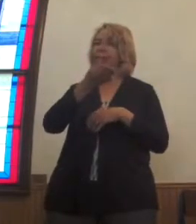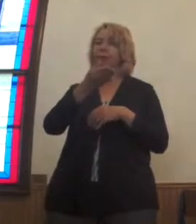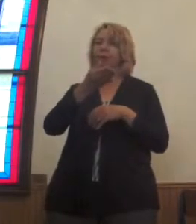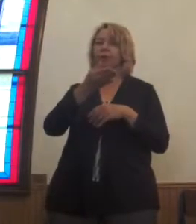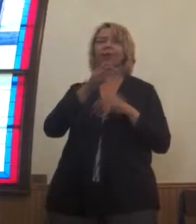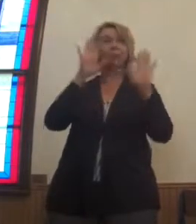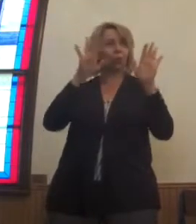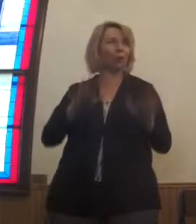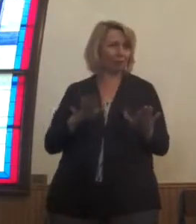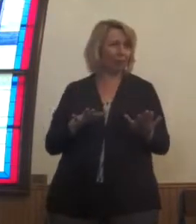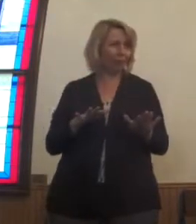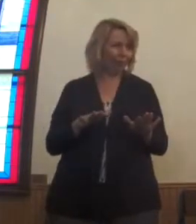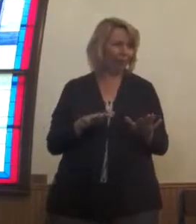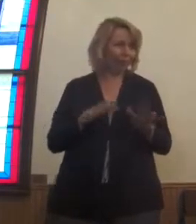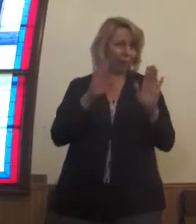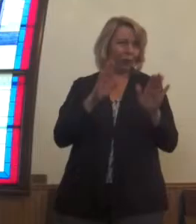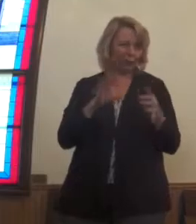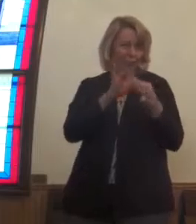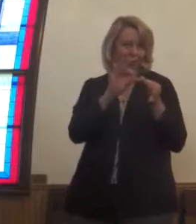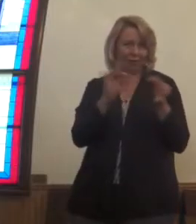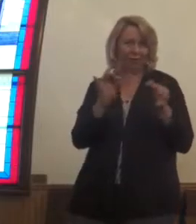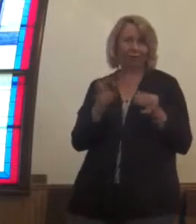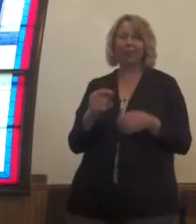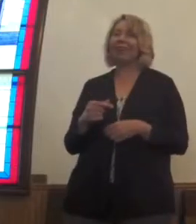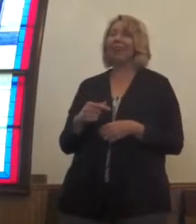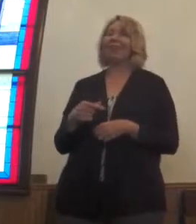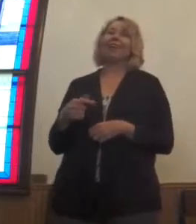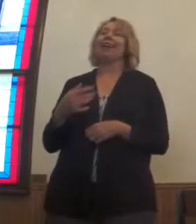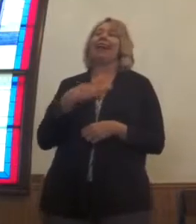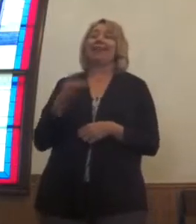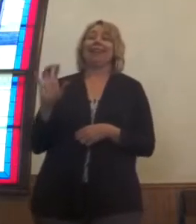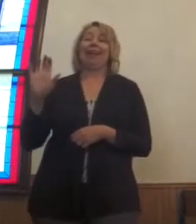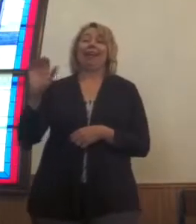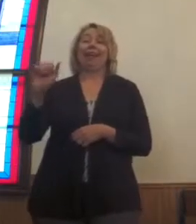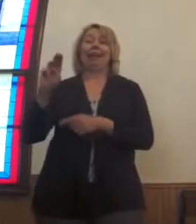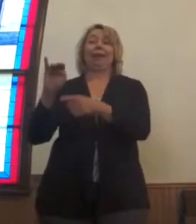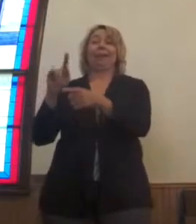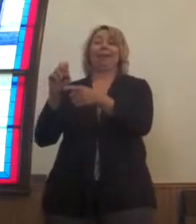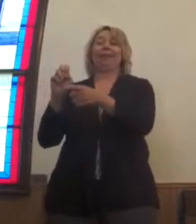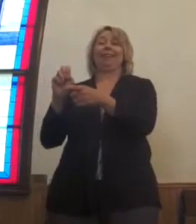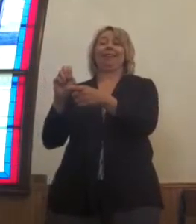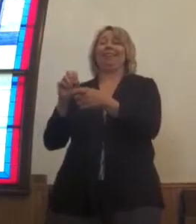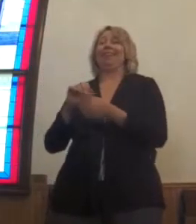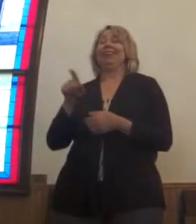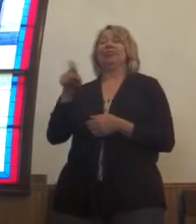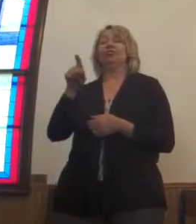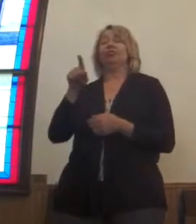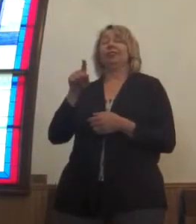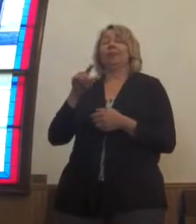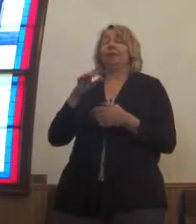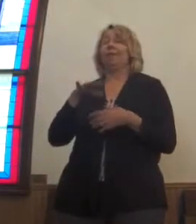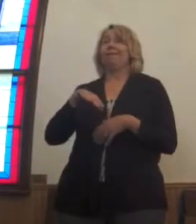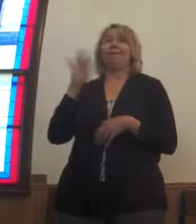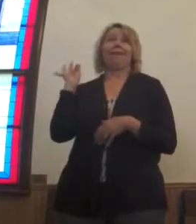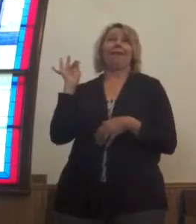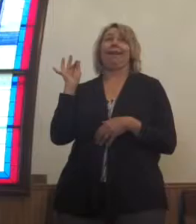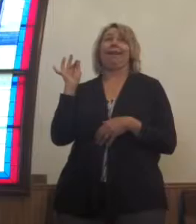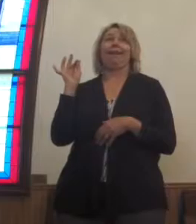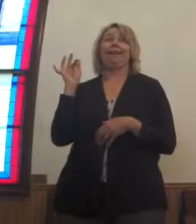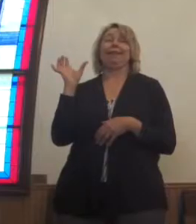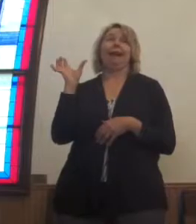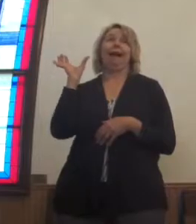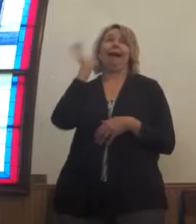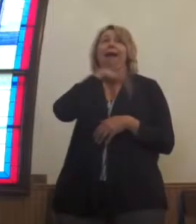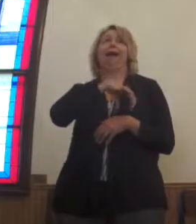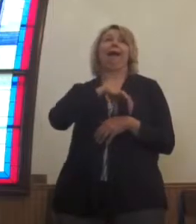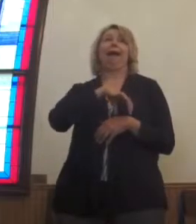it's great. I this is what I love about having Camille in my life. She will find the most obscure, and I'm not